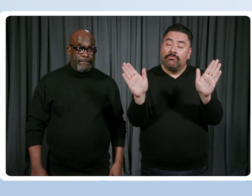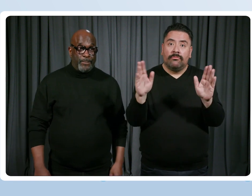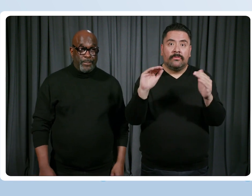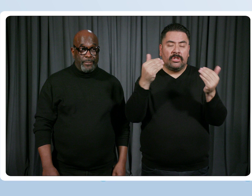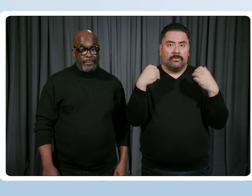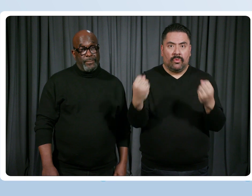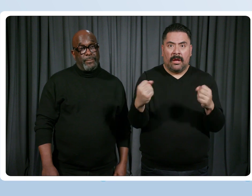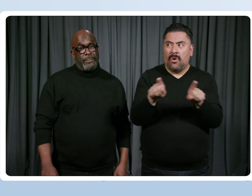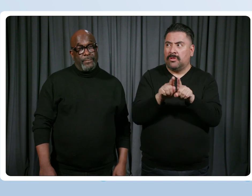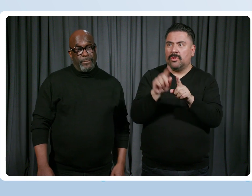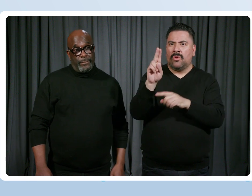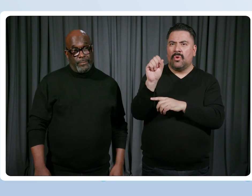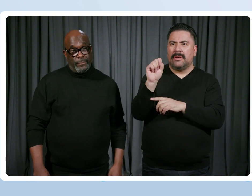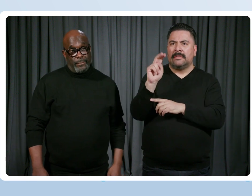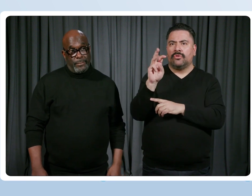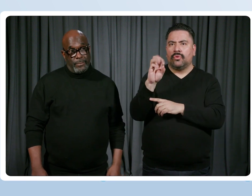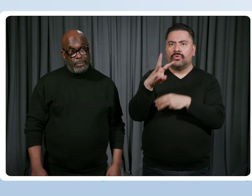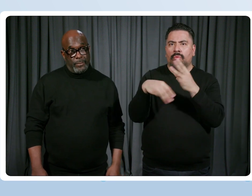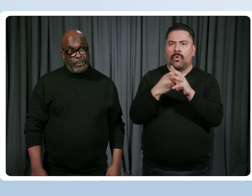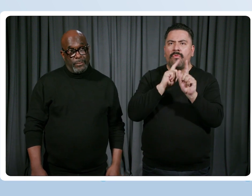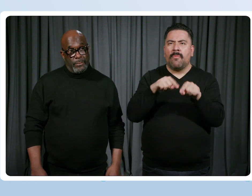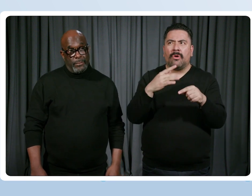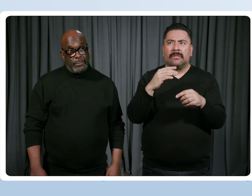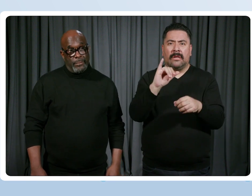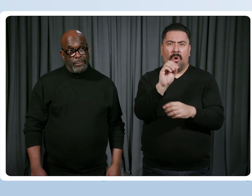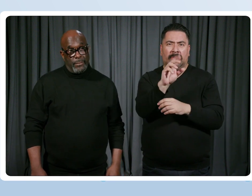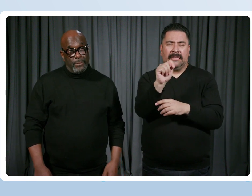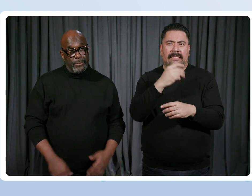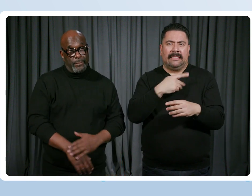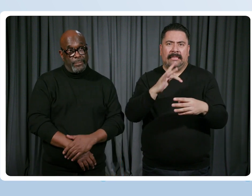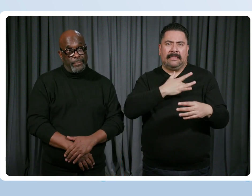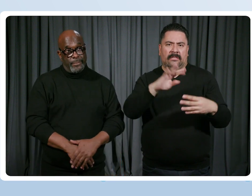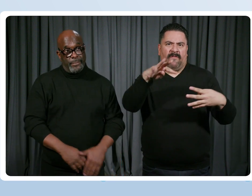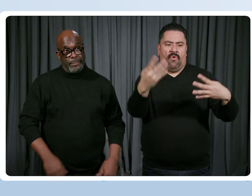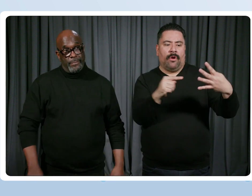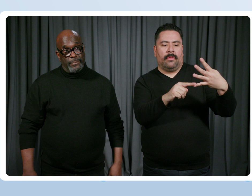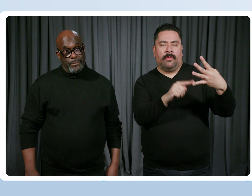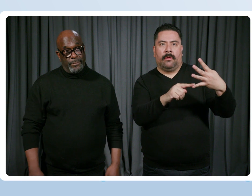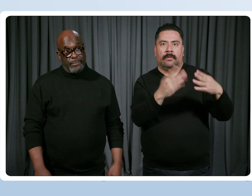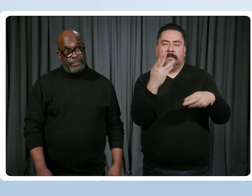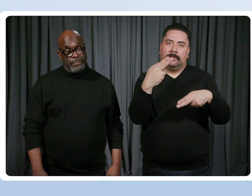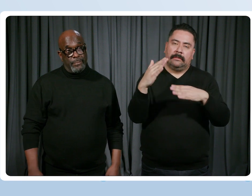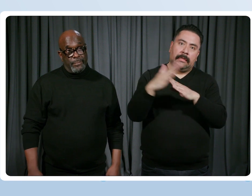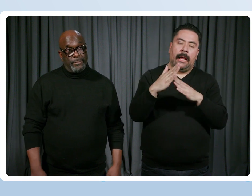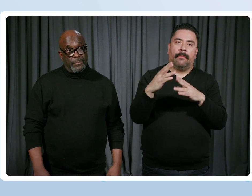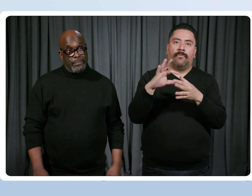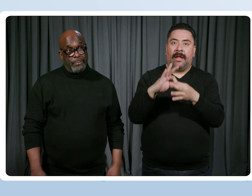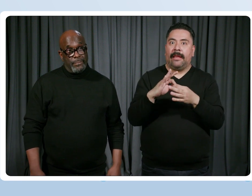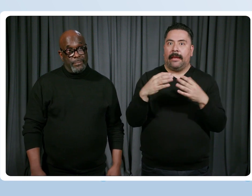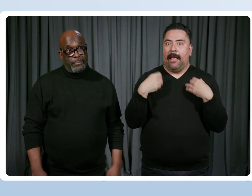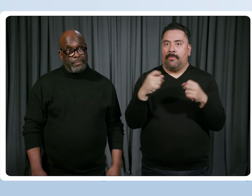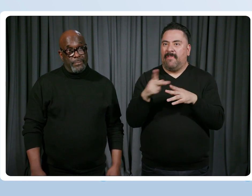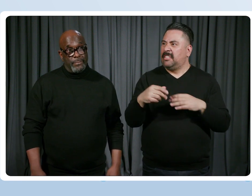just recognized by U.S. News and World Report as the number 4 most top-rated health profession. Oh. So that's a nice distinction